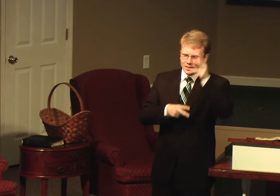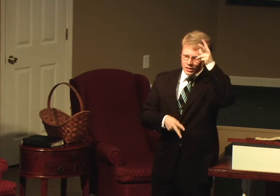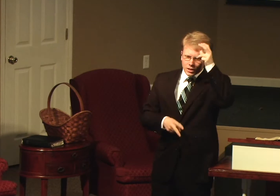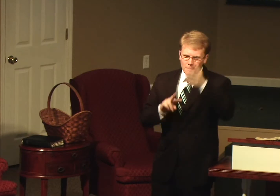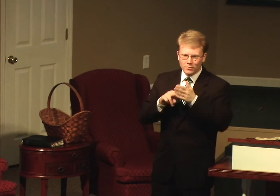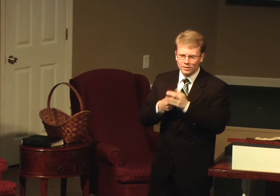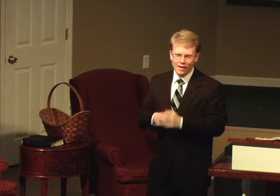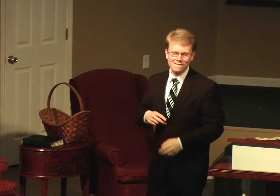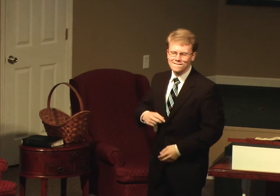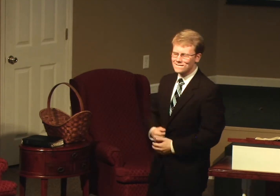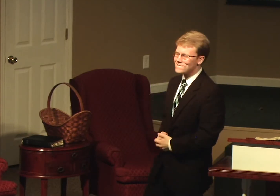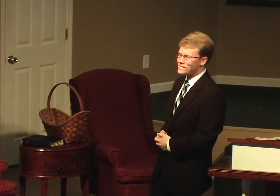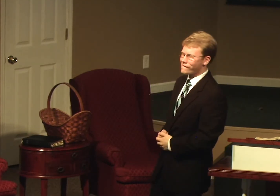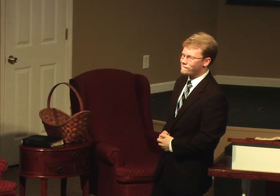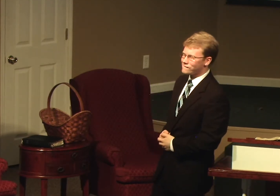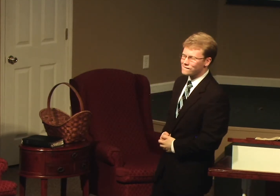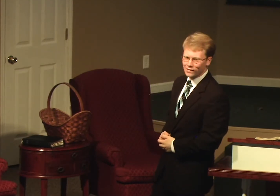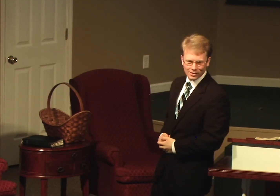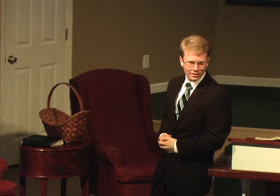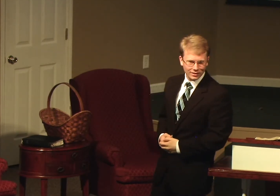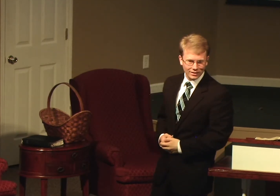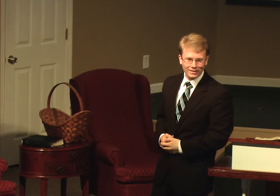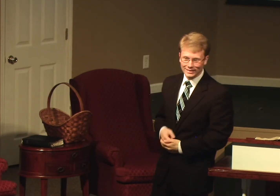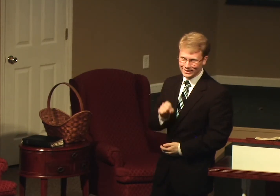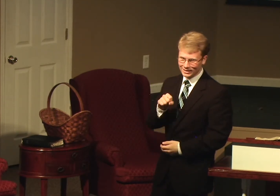this sign means mischievous, like,